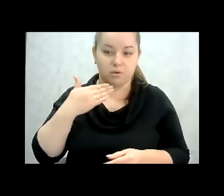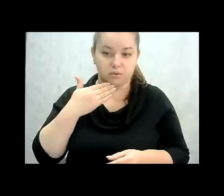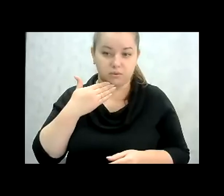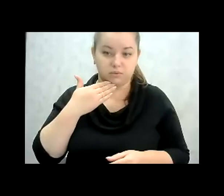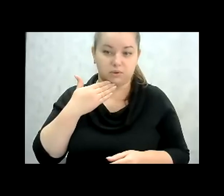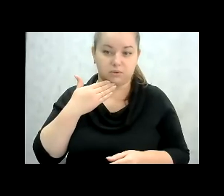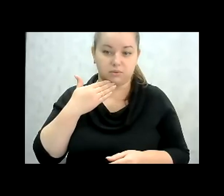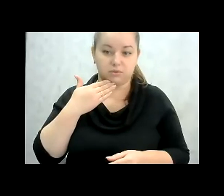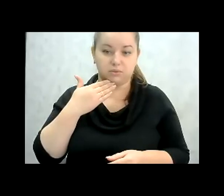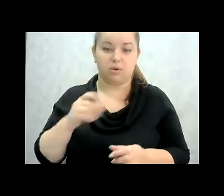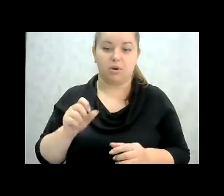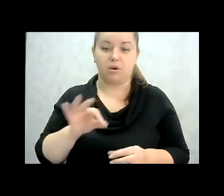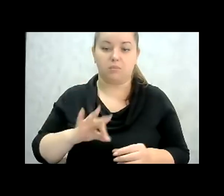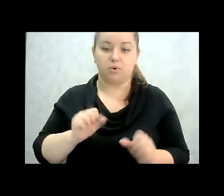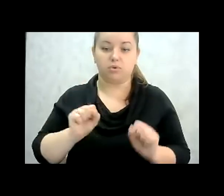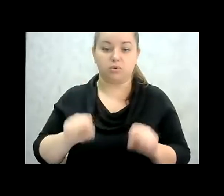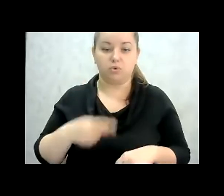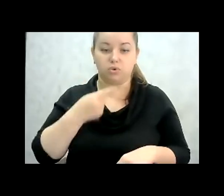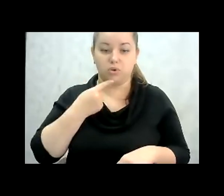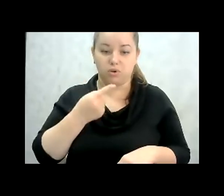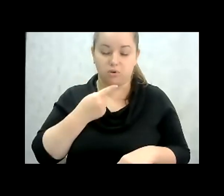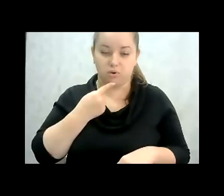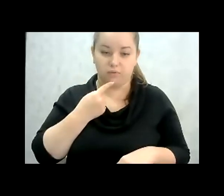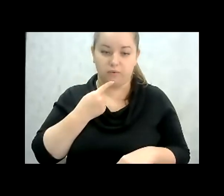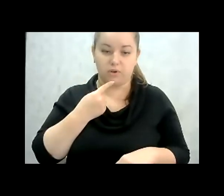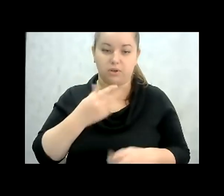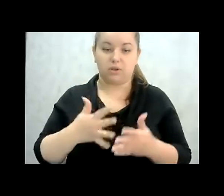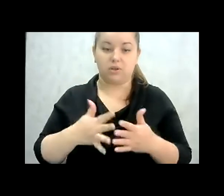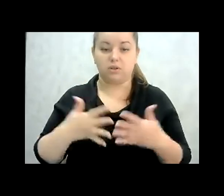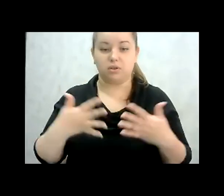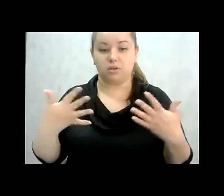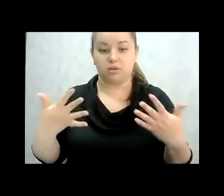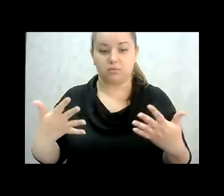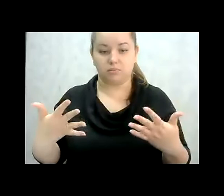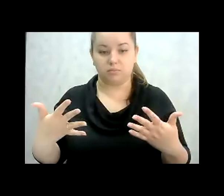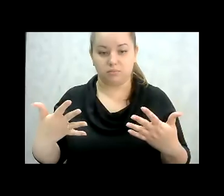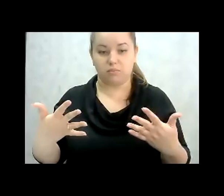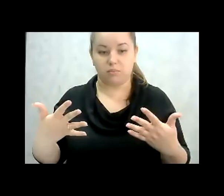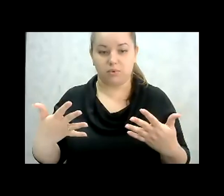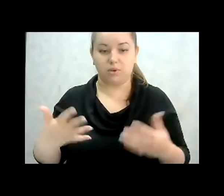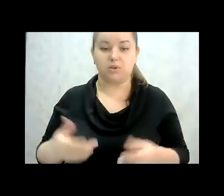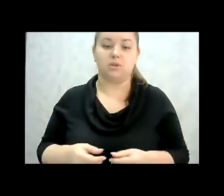Well, I could speak at more length.